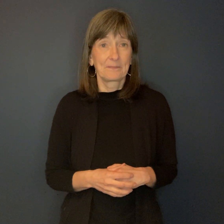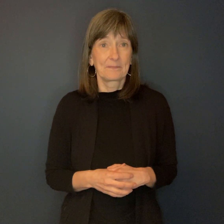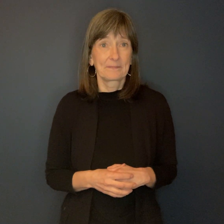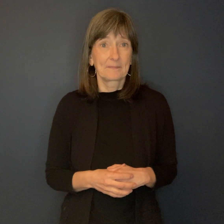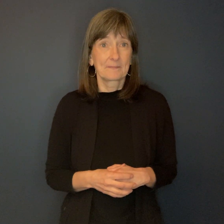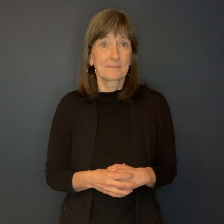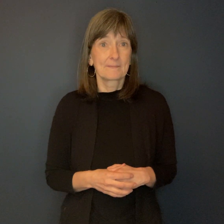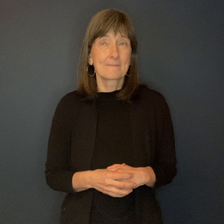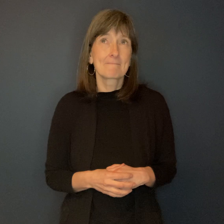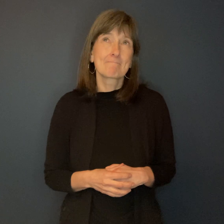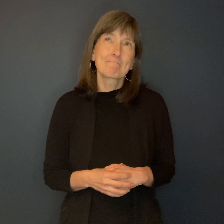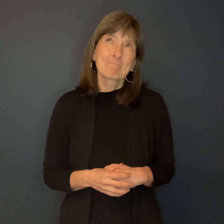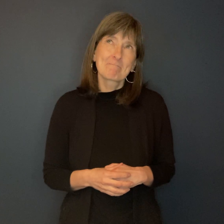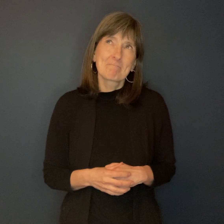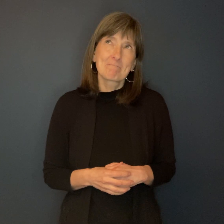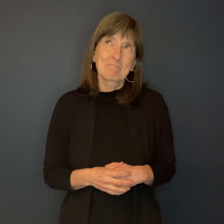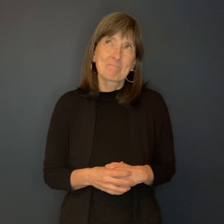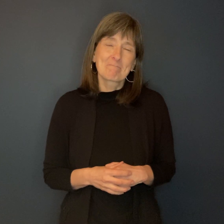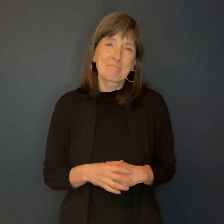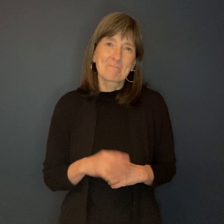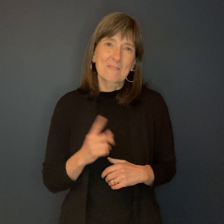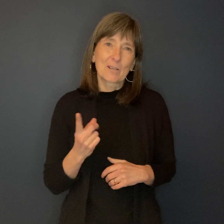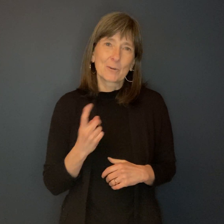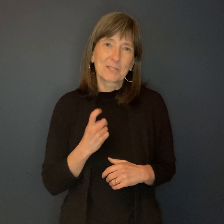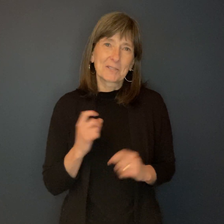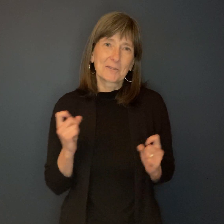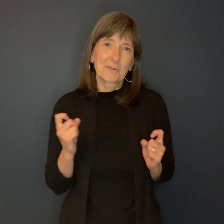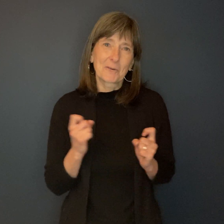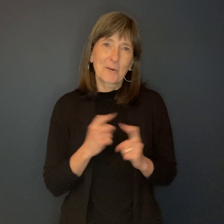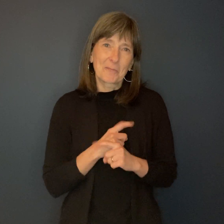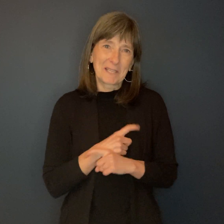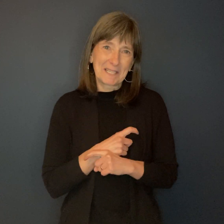It's a complicated question to me. I think